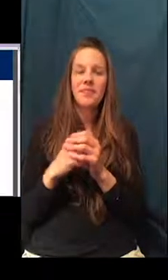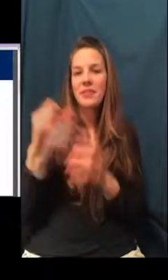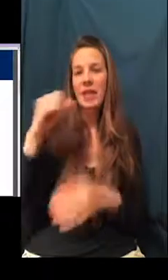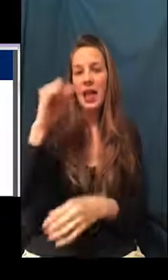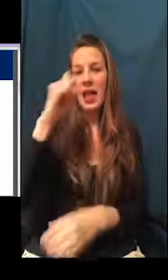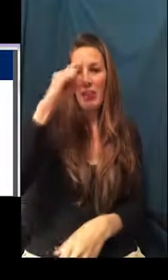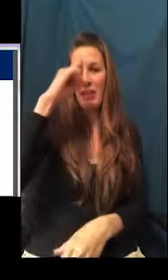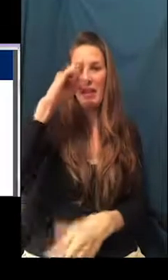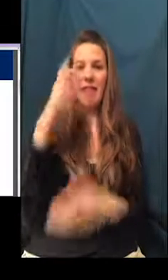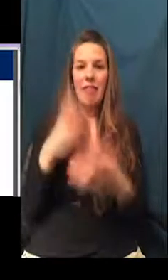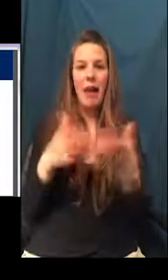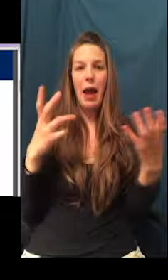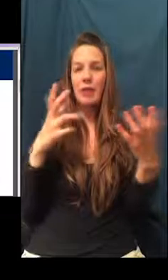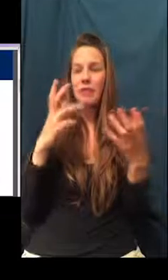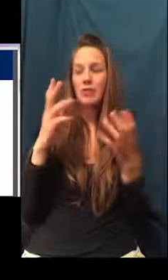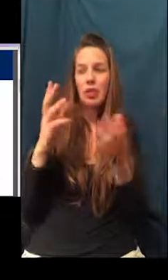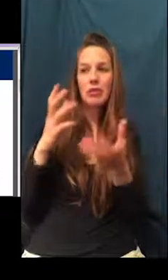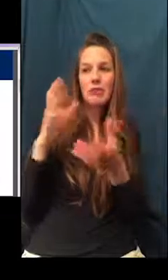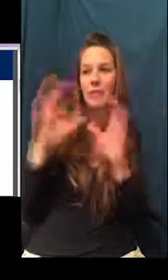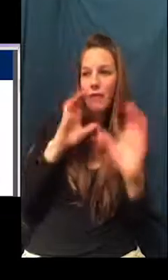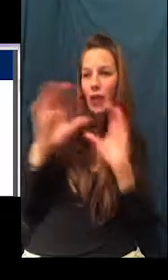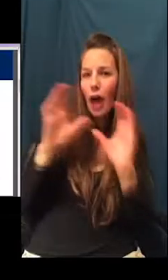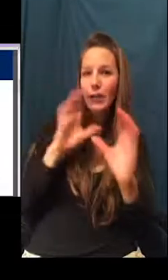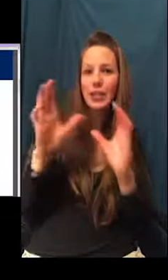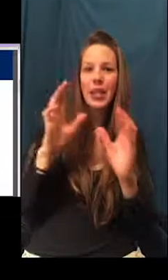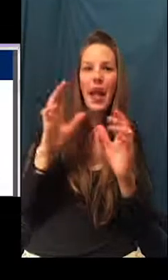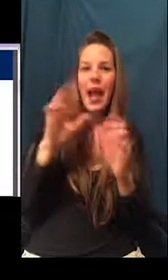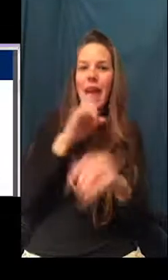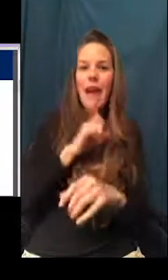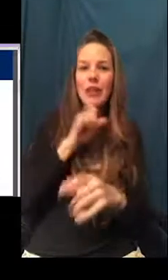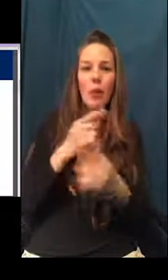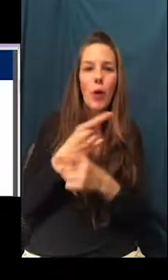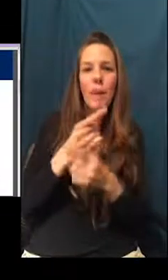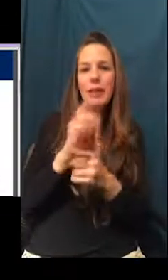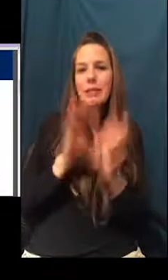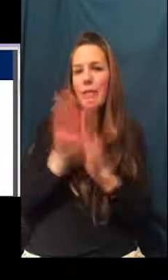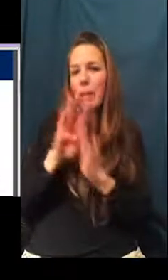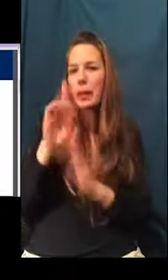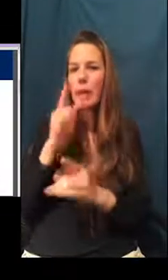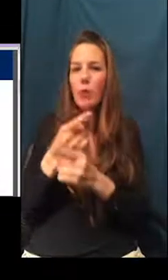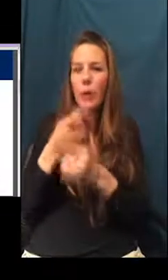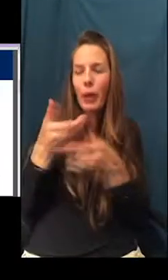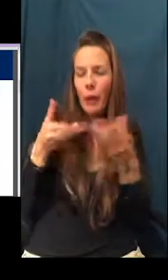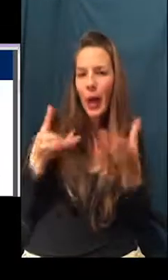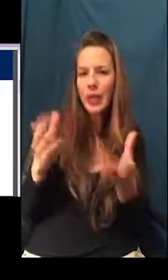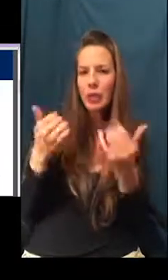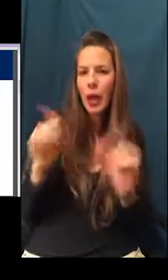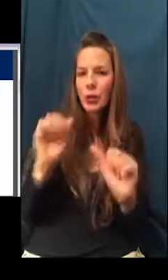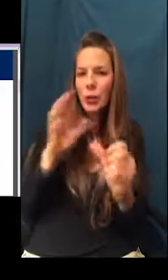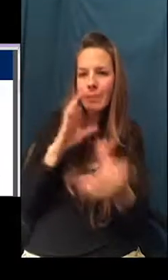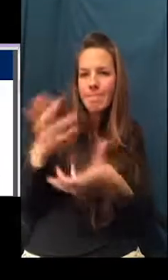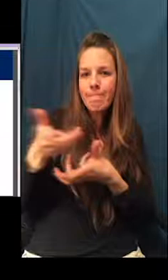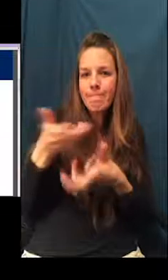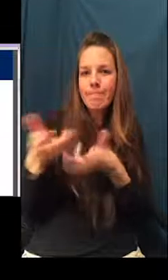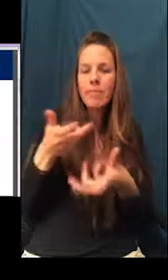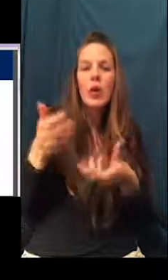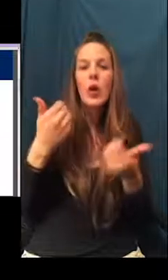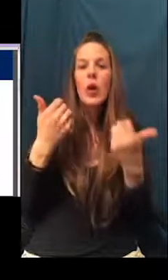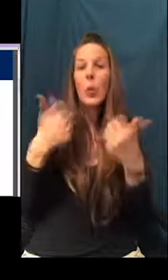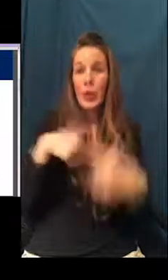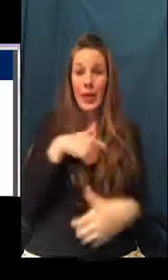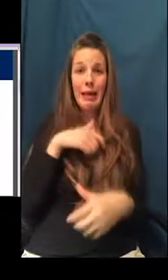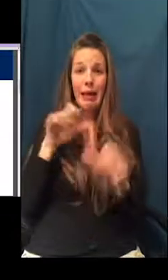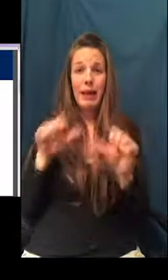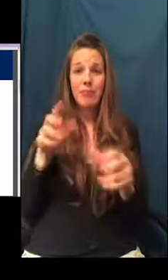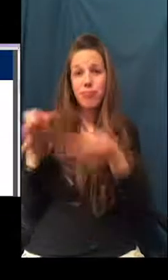Yeah, I think it's a lot of having conversations, right, in age appropriate and developmentally appropriate ways. We actually can talk